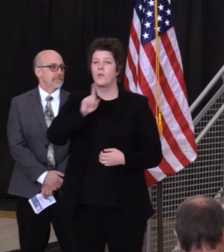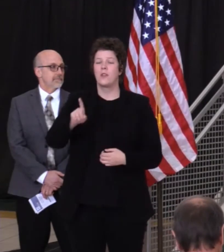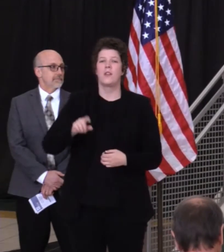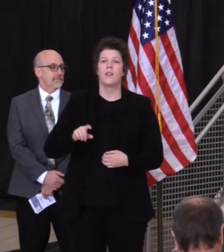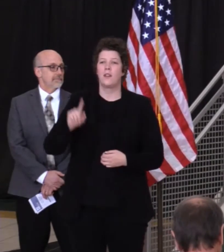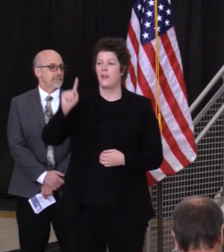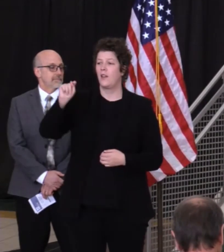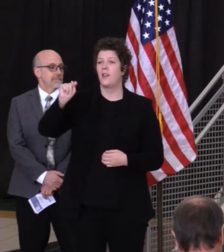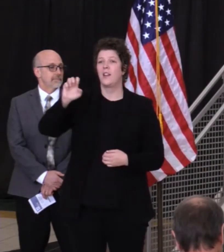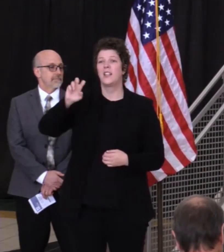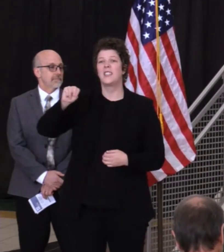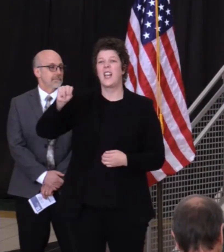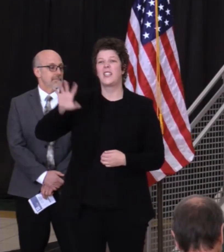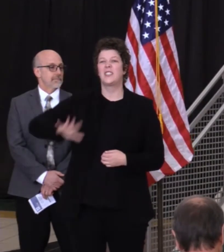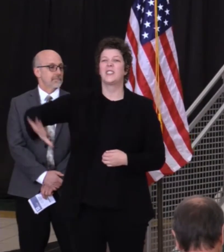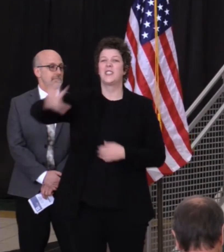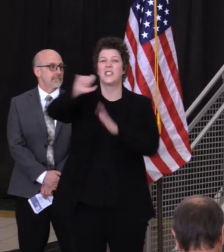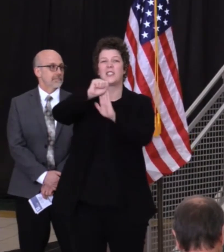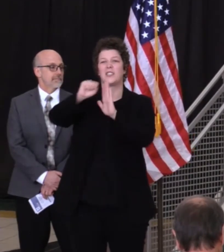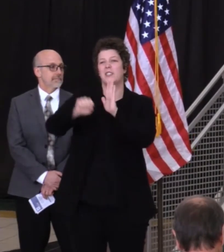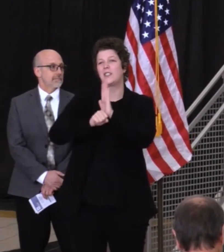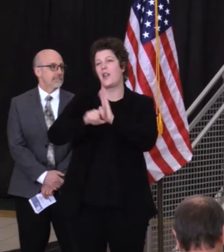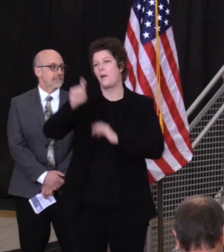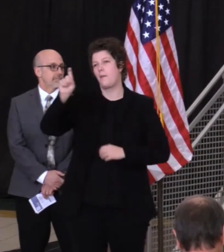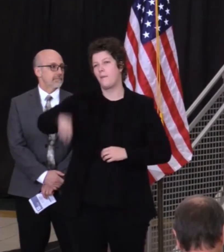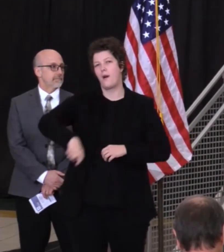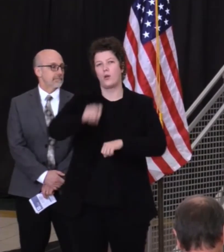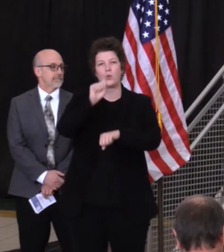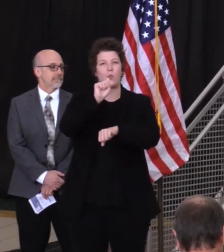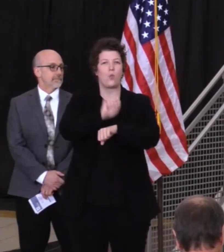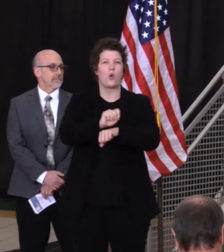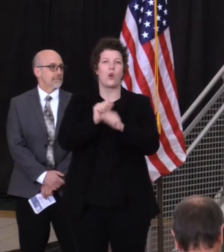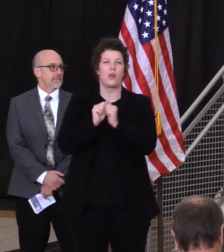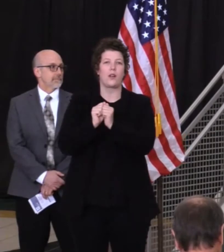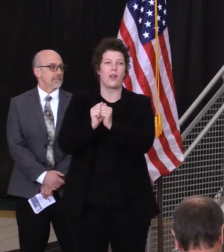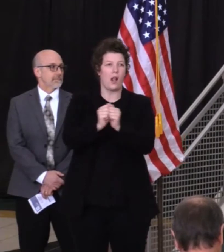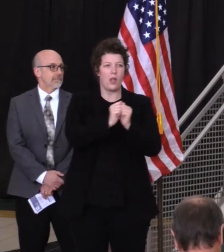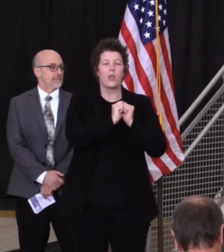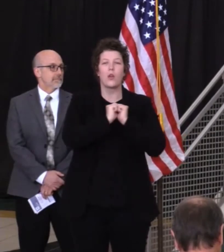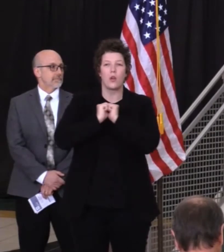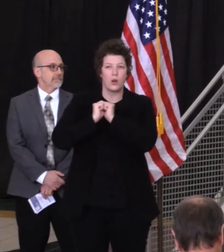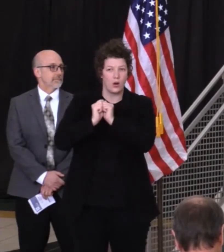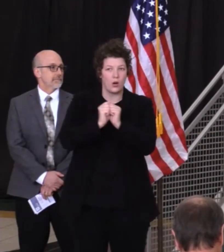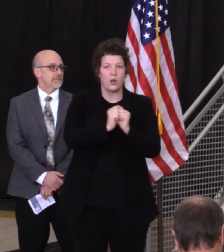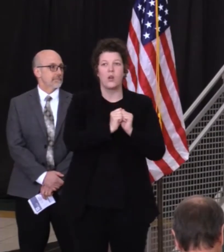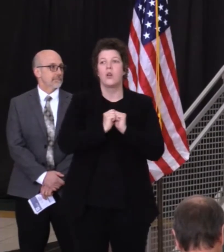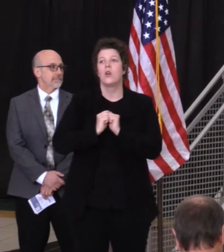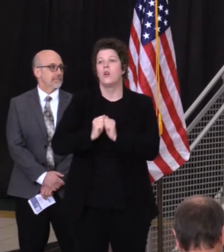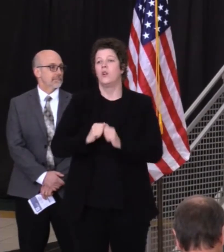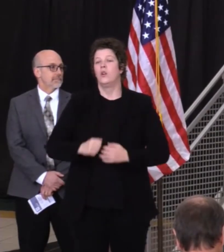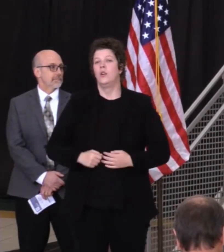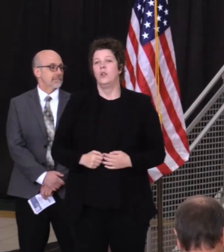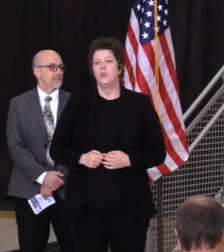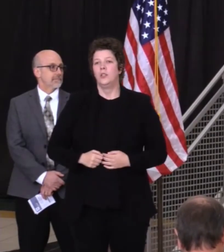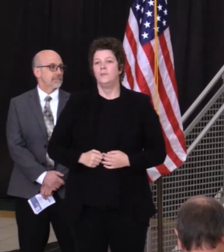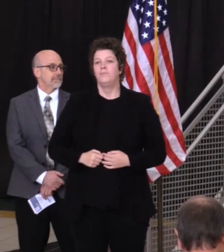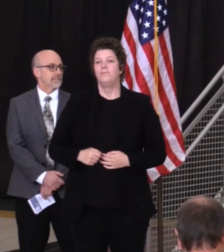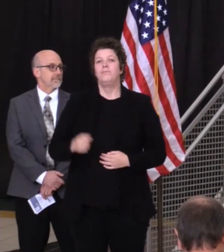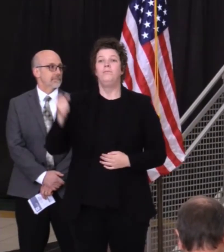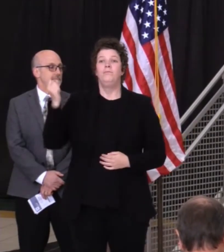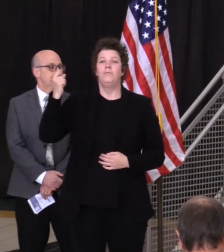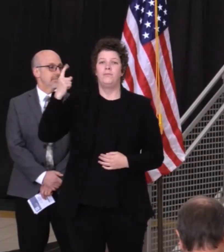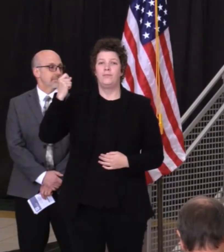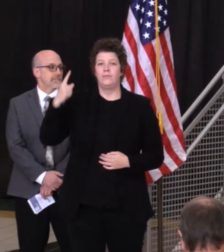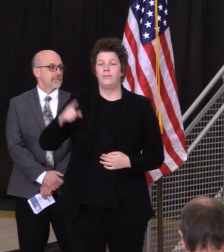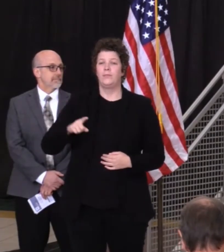do together. We're going to address this challenge before us individually. I've said that Tennesseans